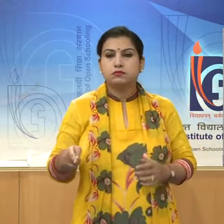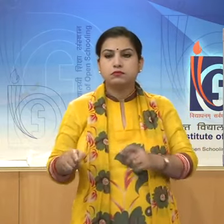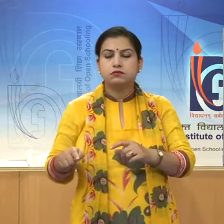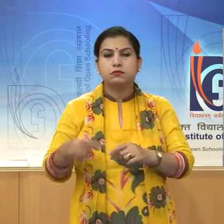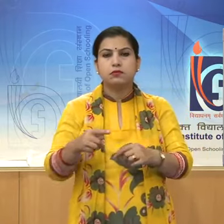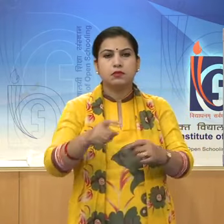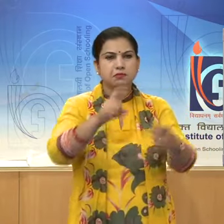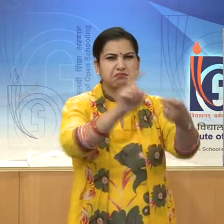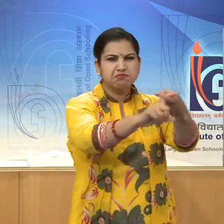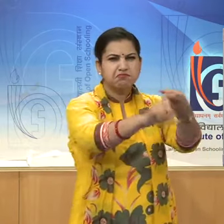defeated enemy.